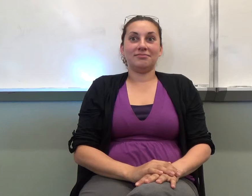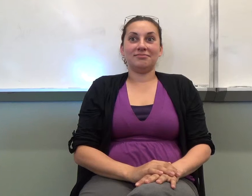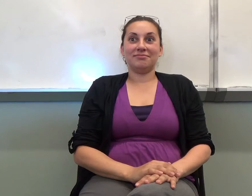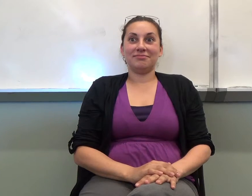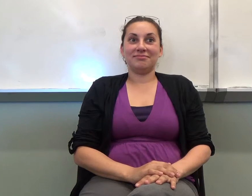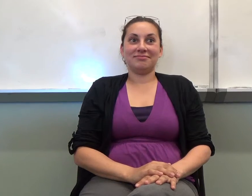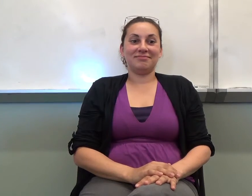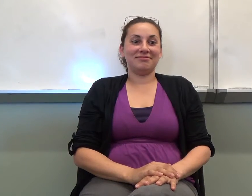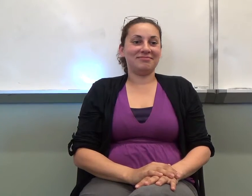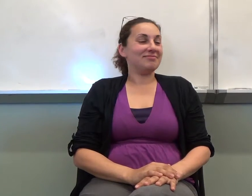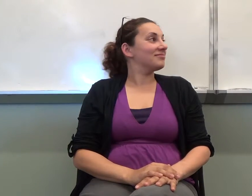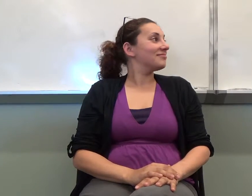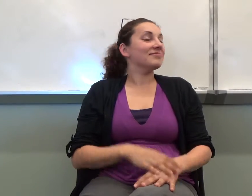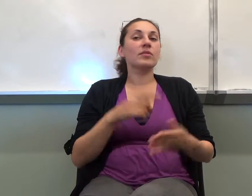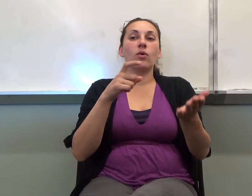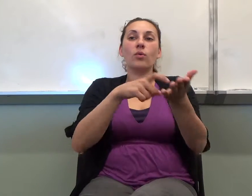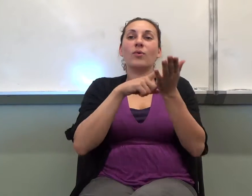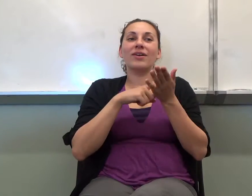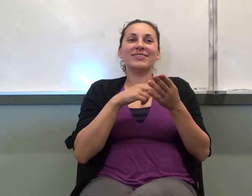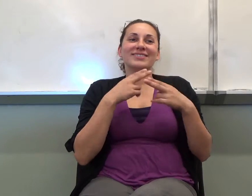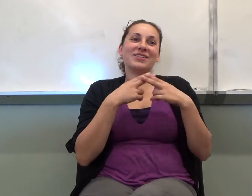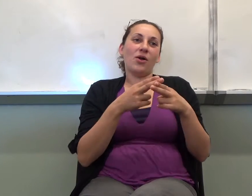things. And this requires what's called a protractor.